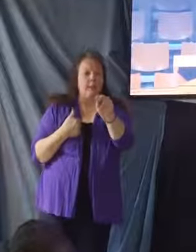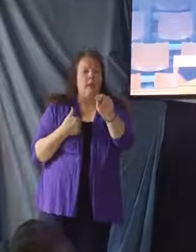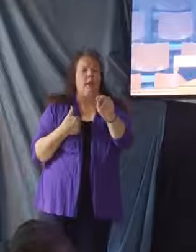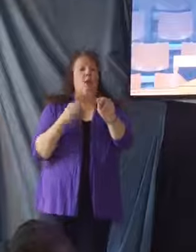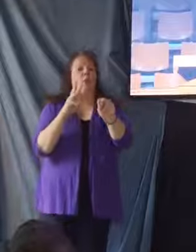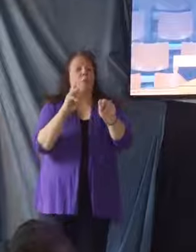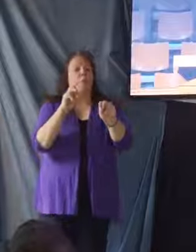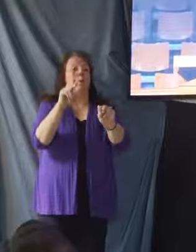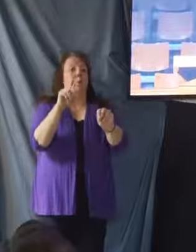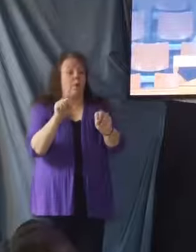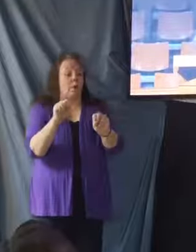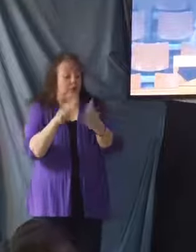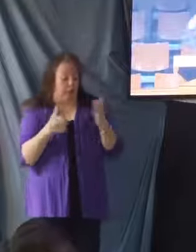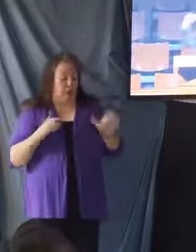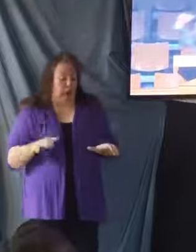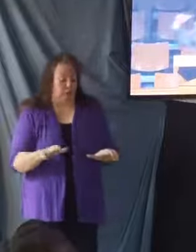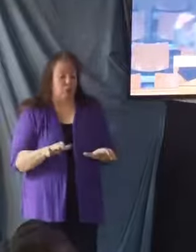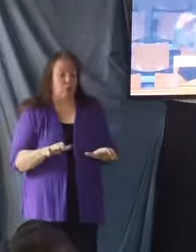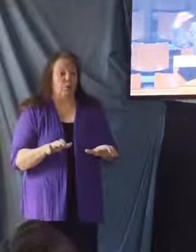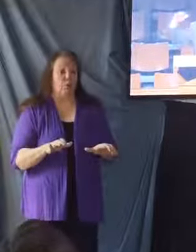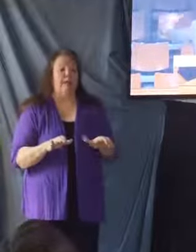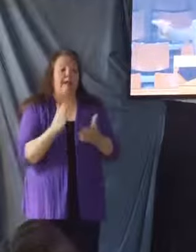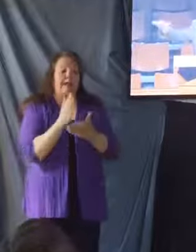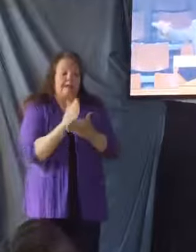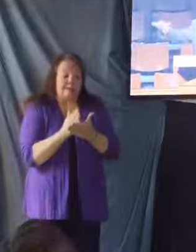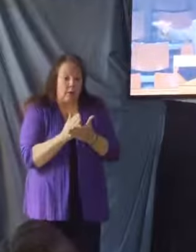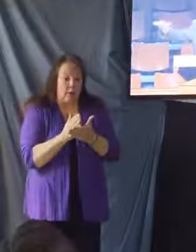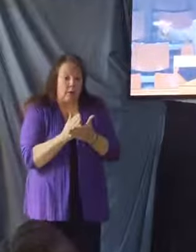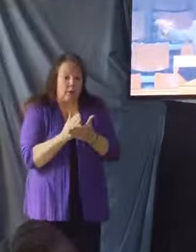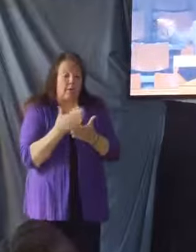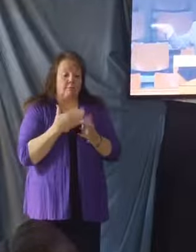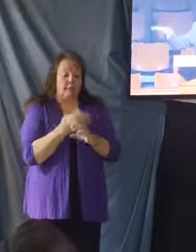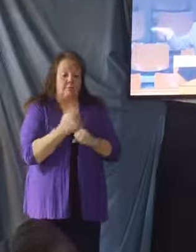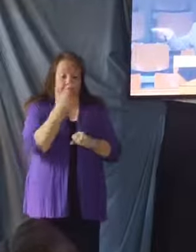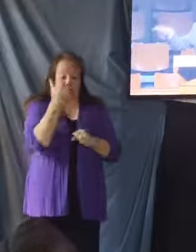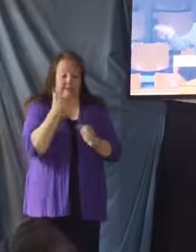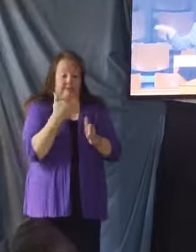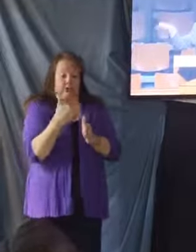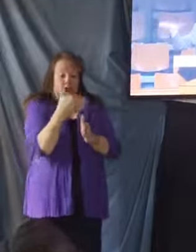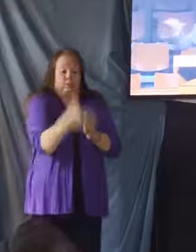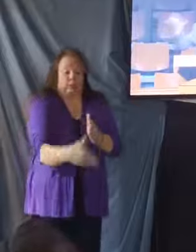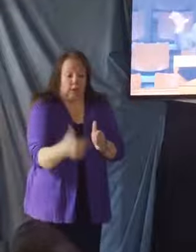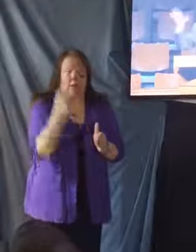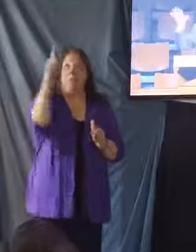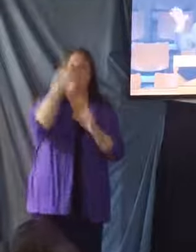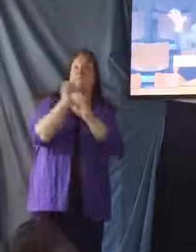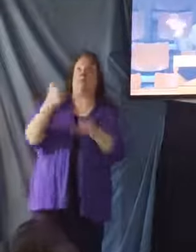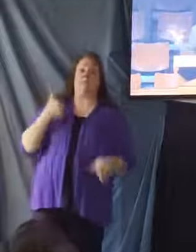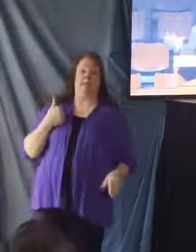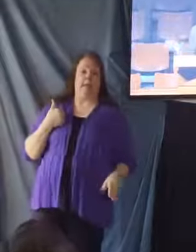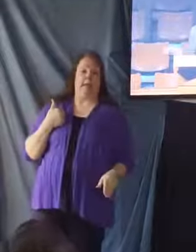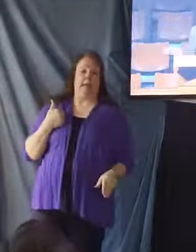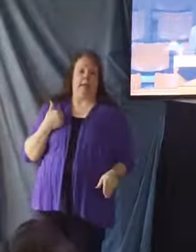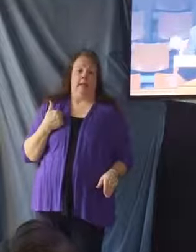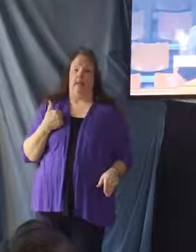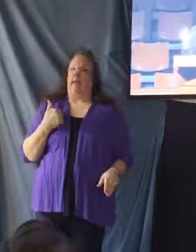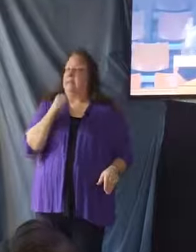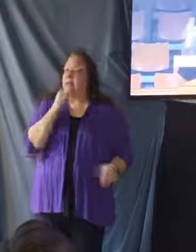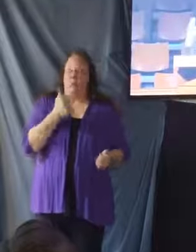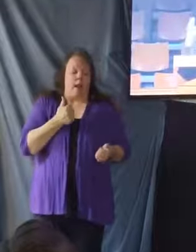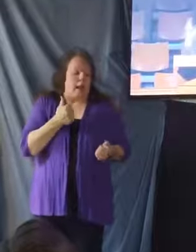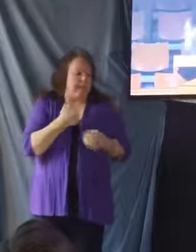essential part of our salvation because they are the essential result of our salvation. They do not bring